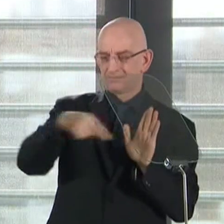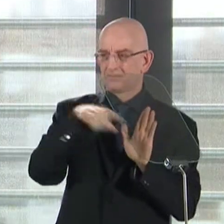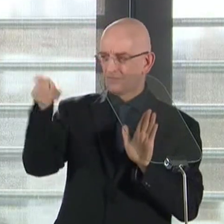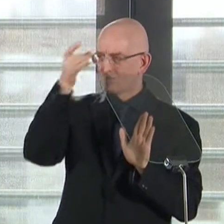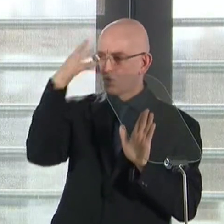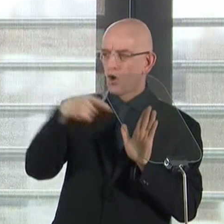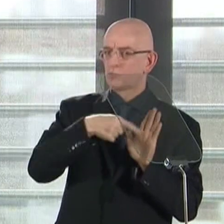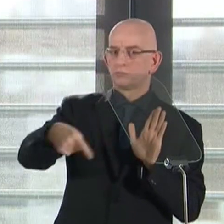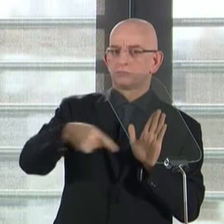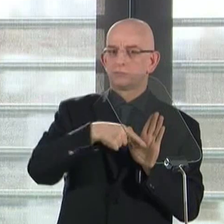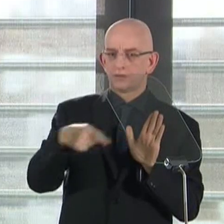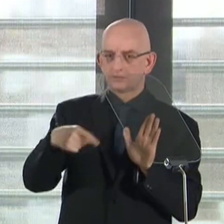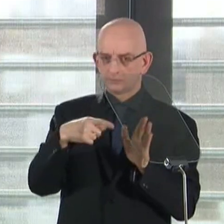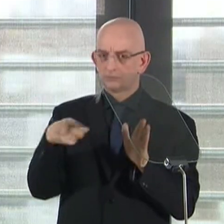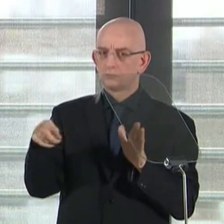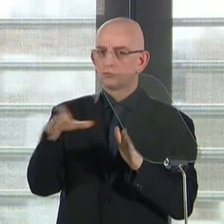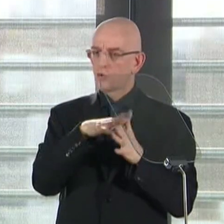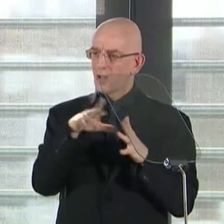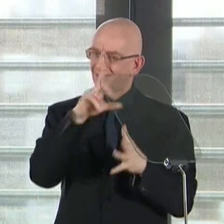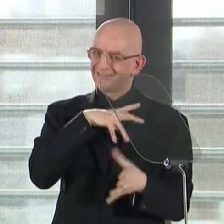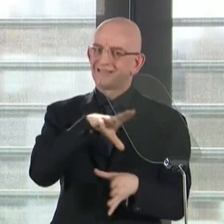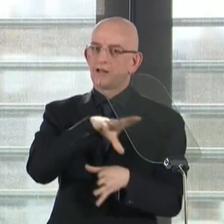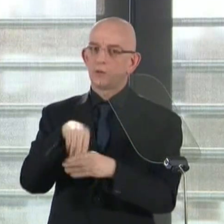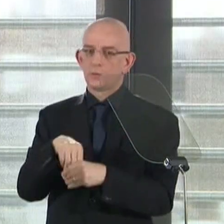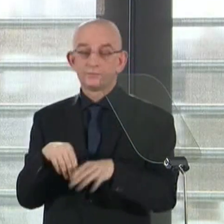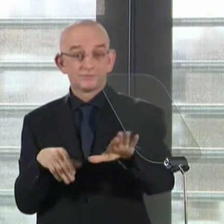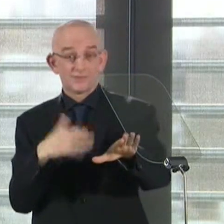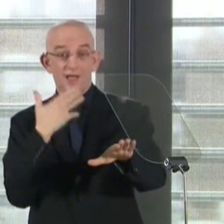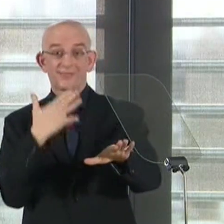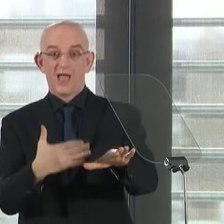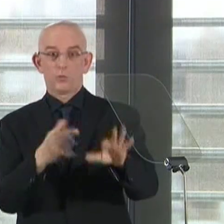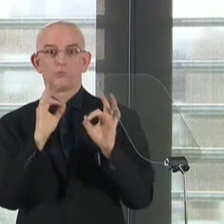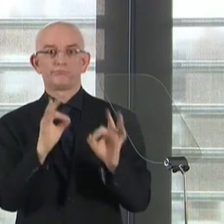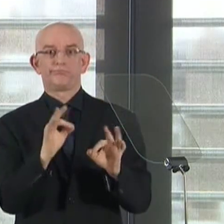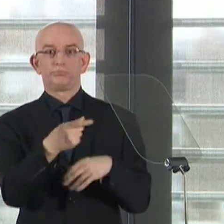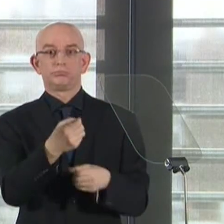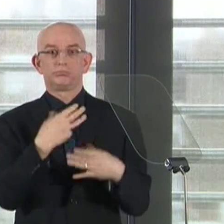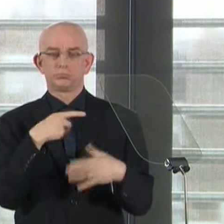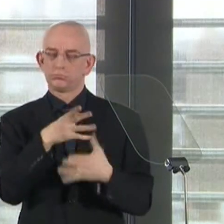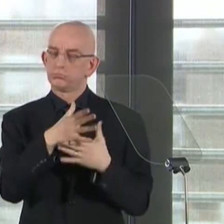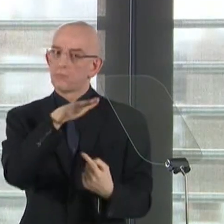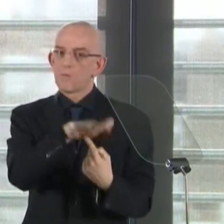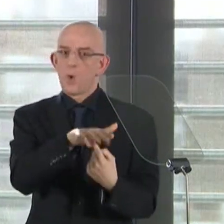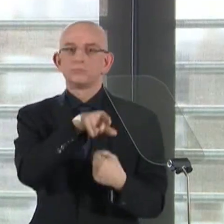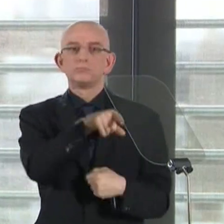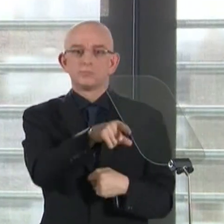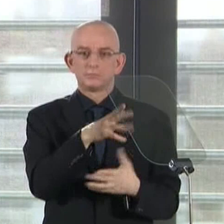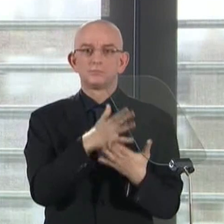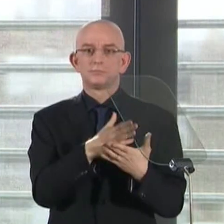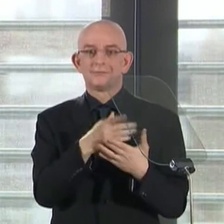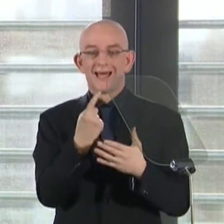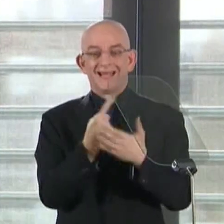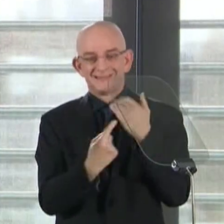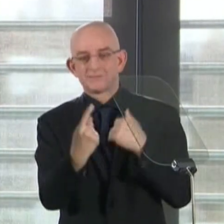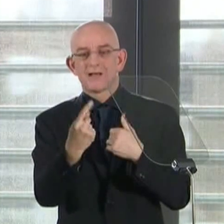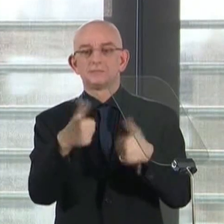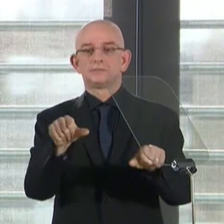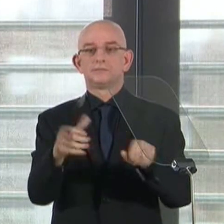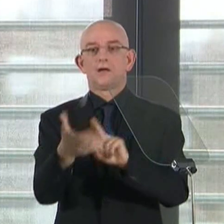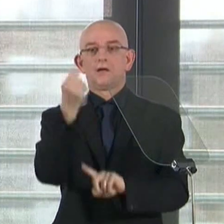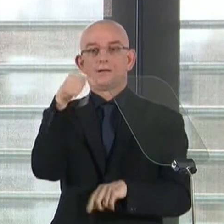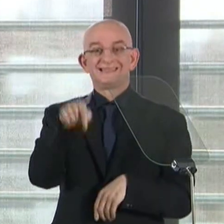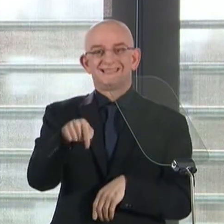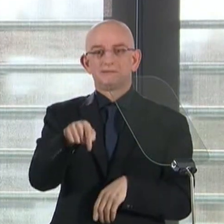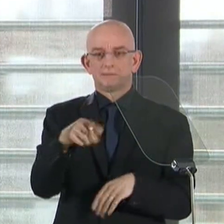important points in that question. And I think the one about independence is the key, isn't it? It's about making sure that everybody has the independence to make their